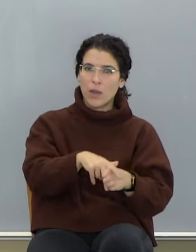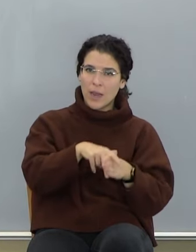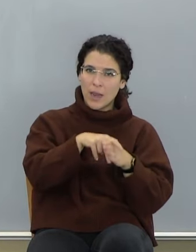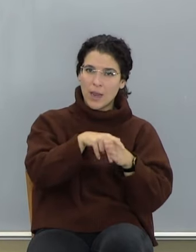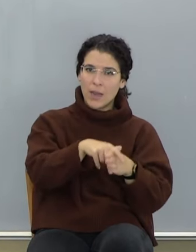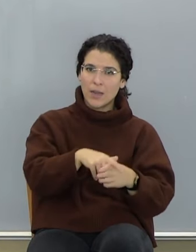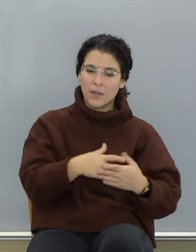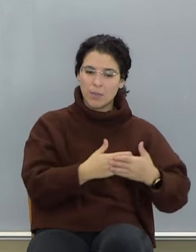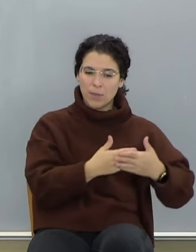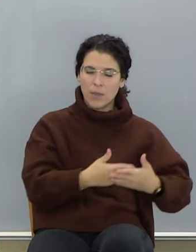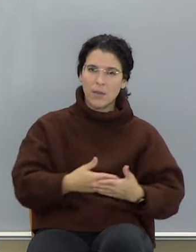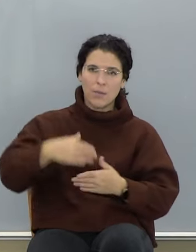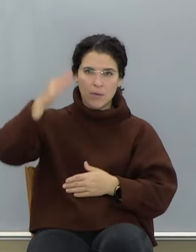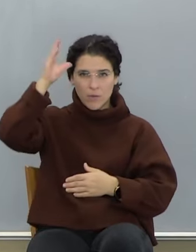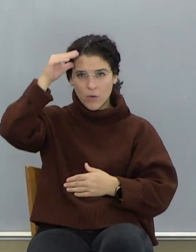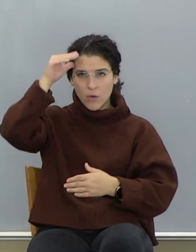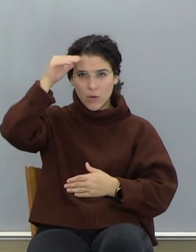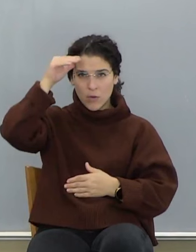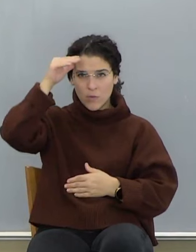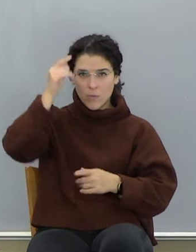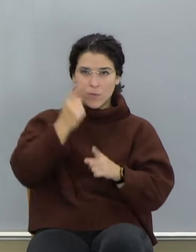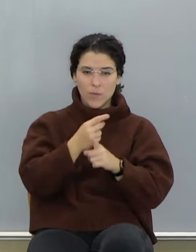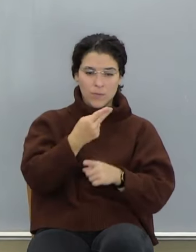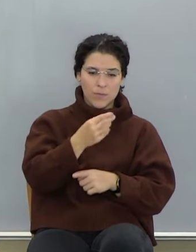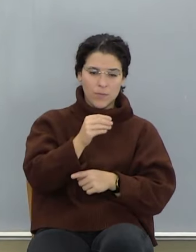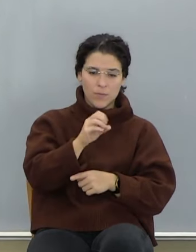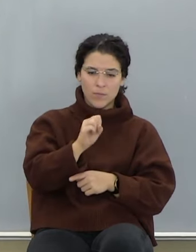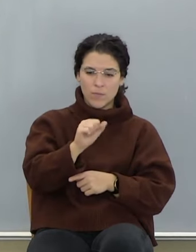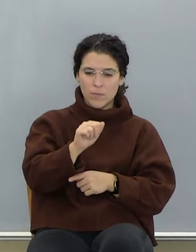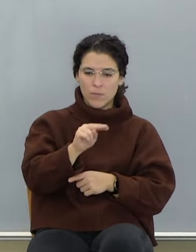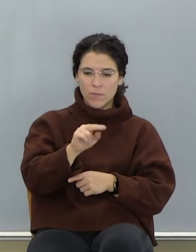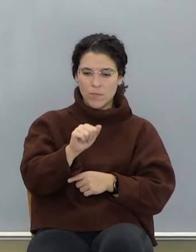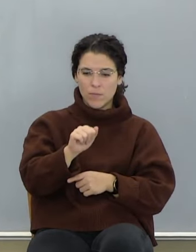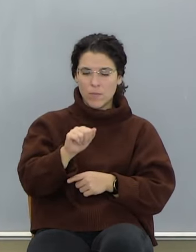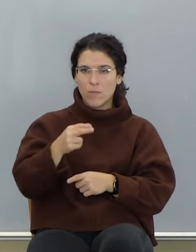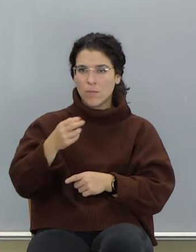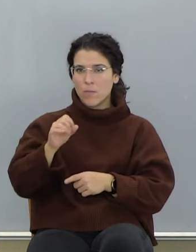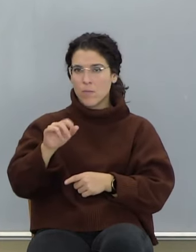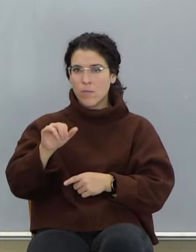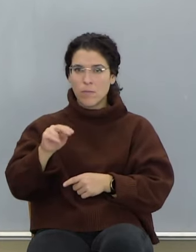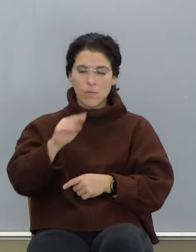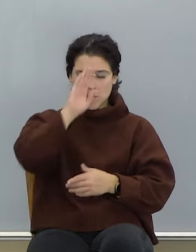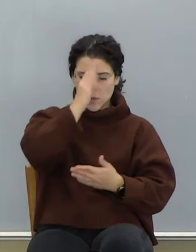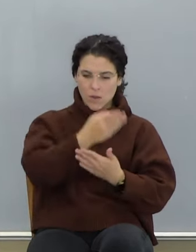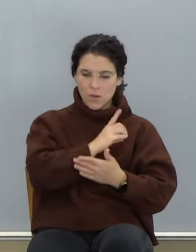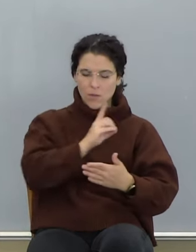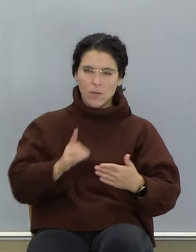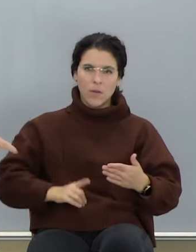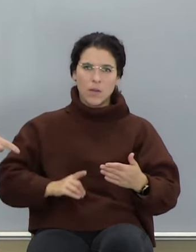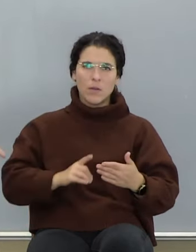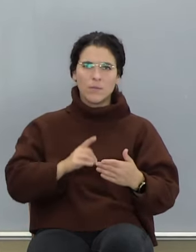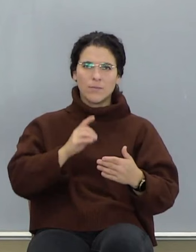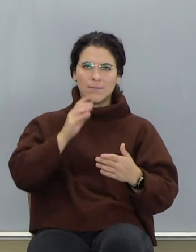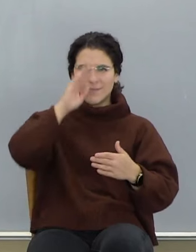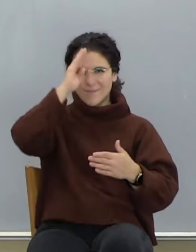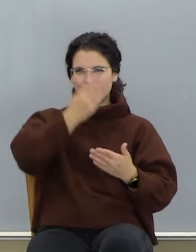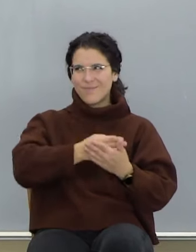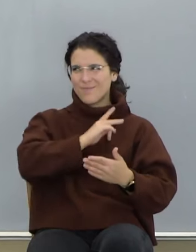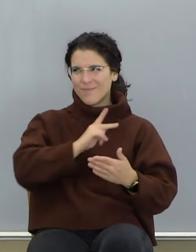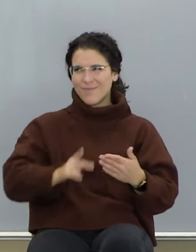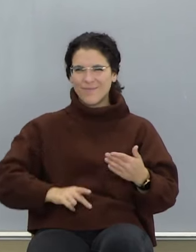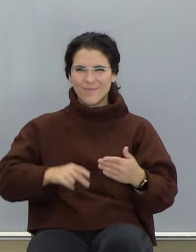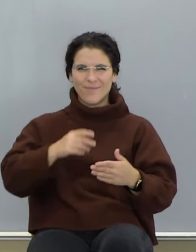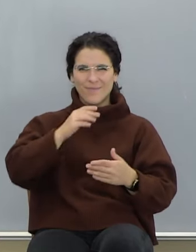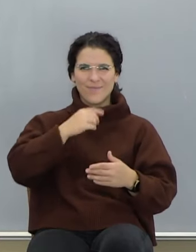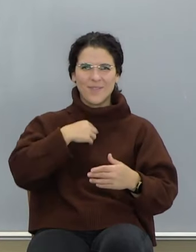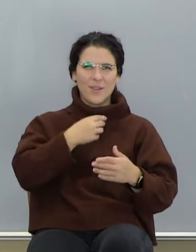of an ass? Remember that? Hosanna, Hosanna, the son of David, hallelujah, king. And Jesus, he's riding this little donkey, and I know you love